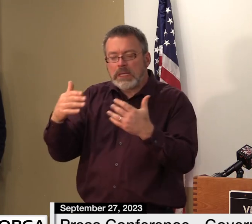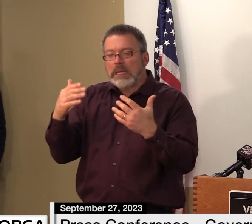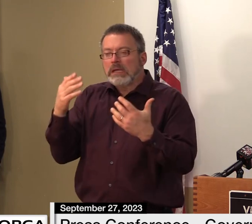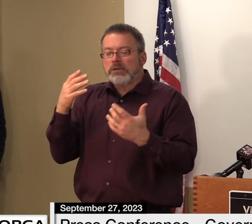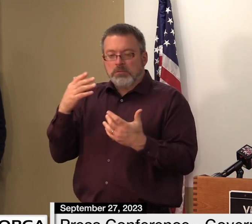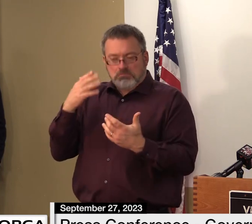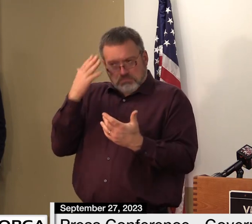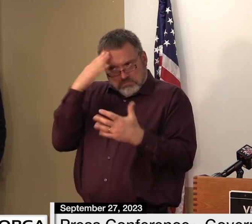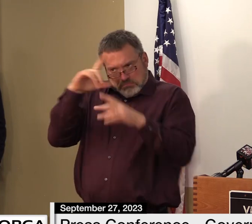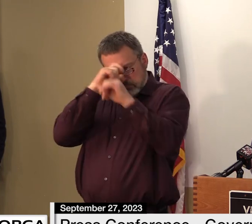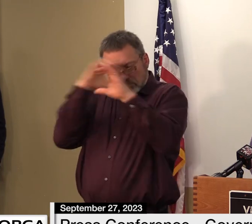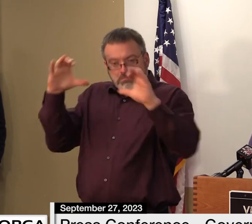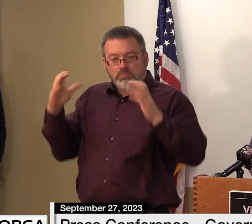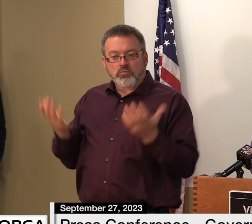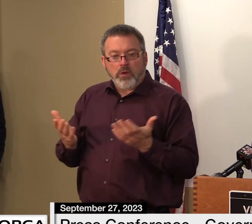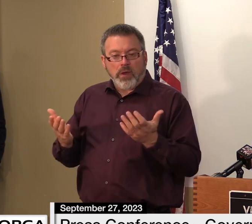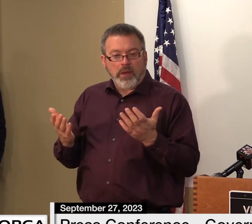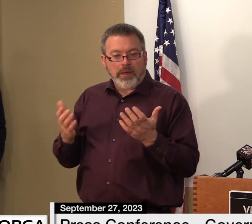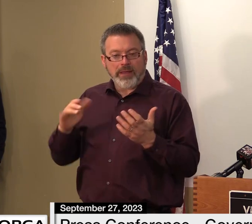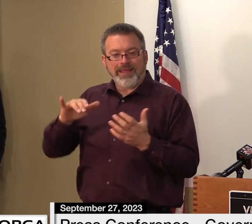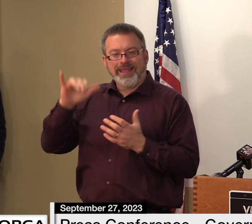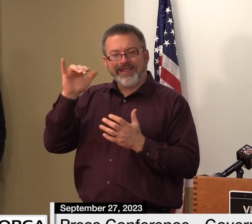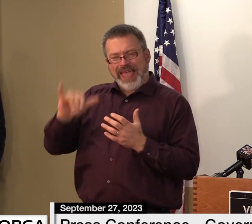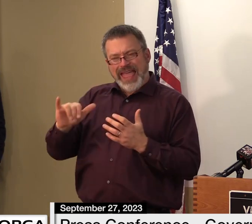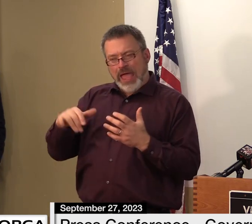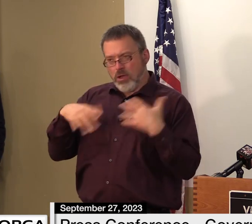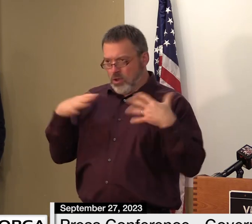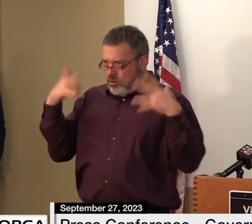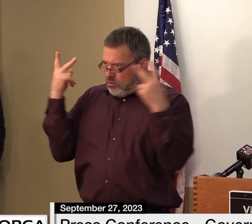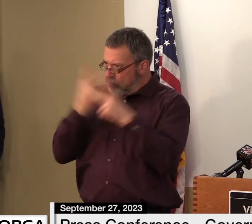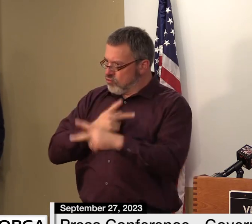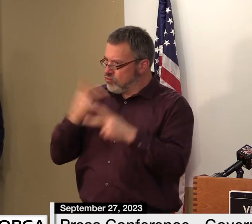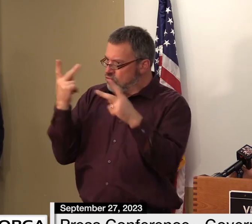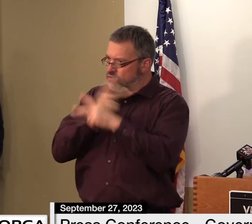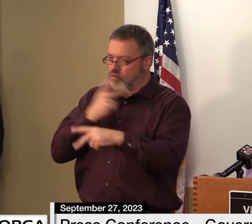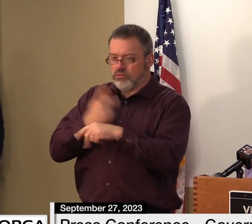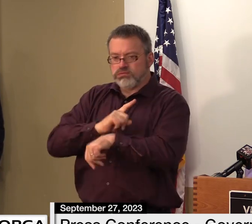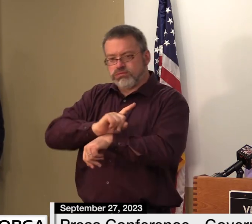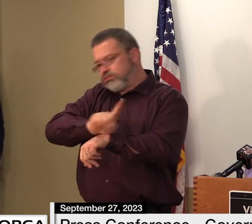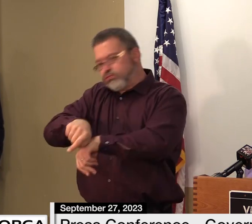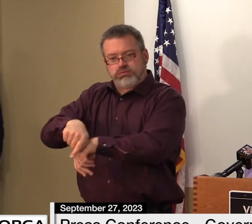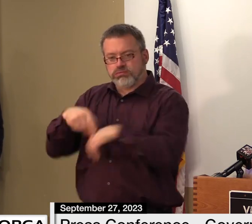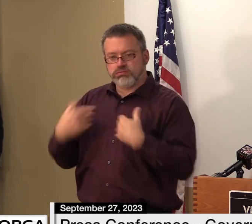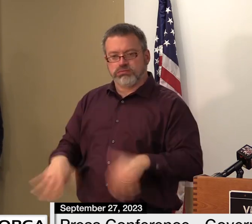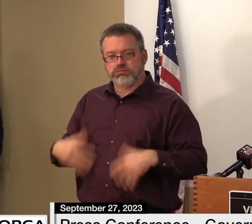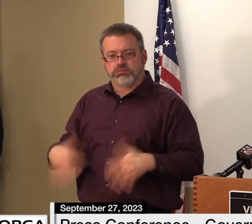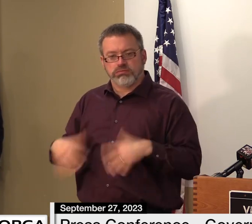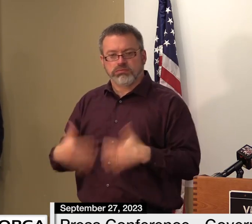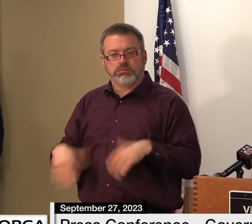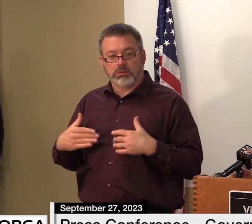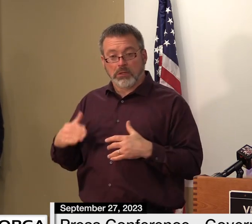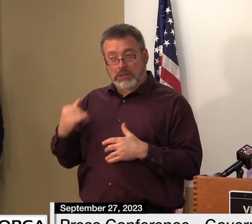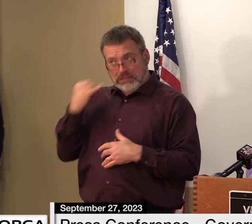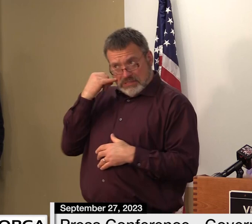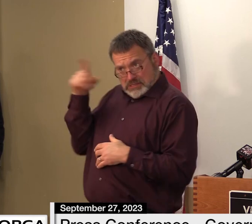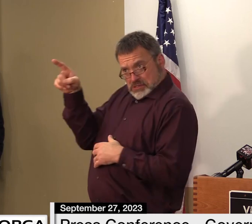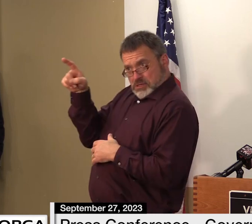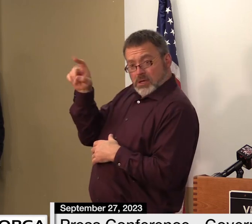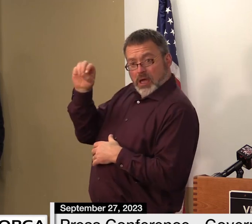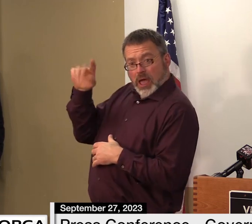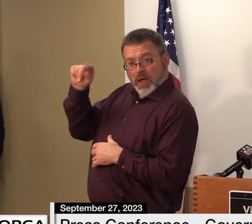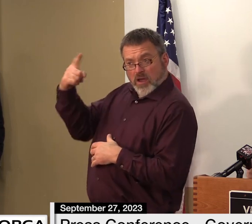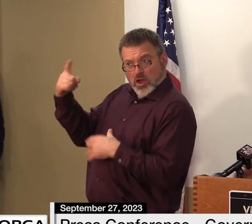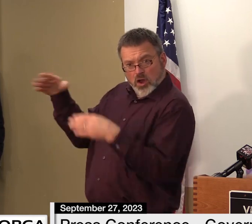I mean, that is a time-consuming process anyway. So shutdown would have to be extremely long in order to impact